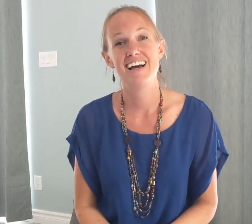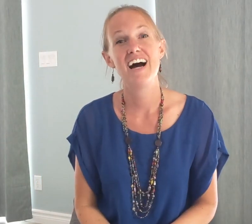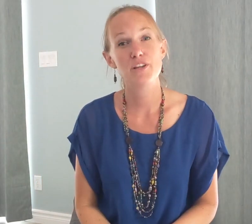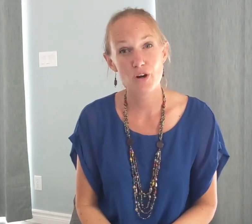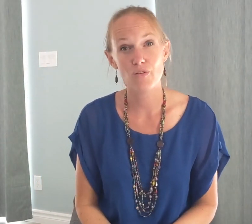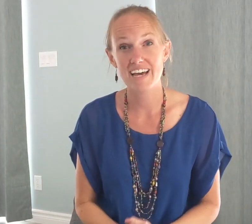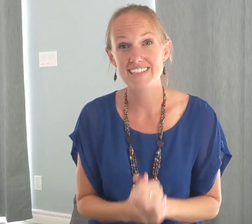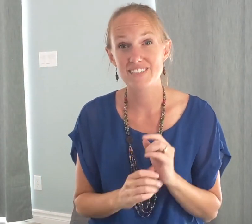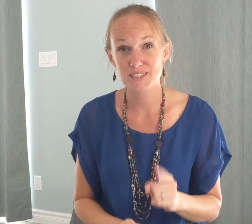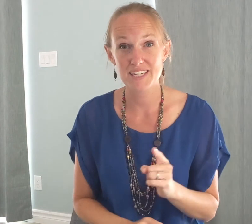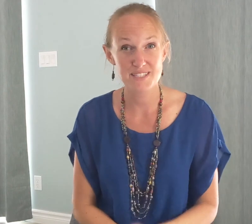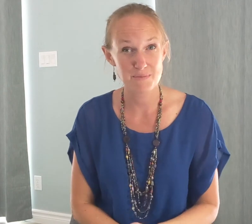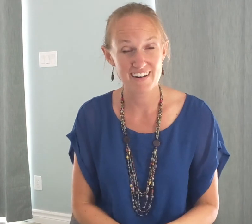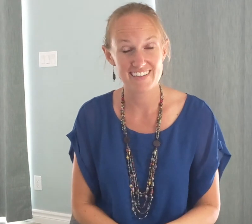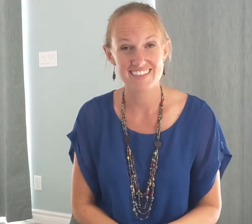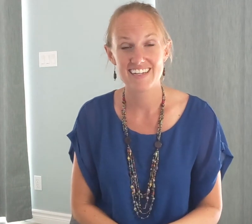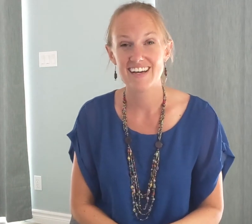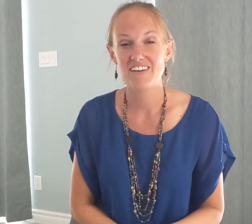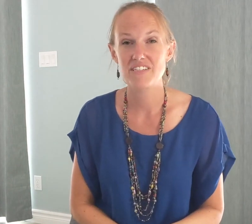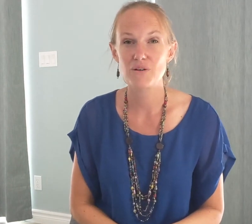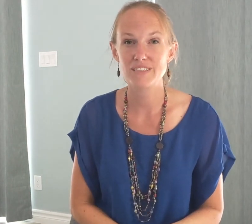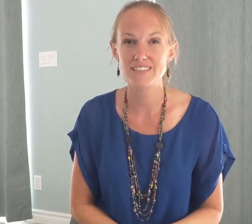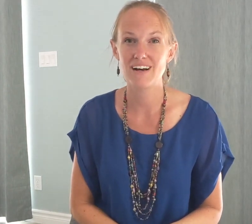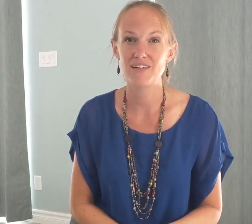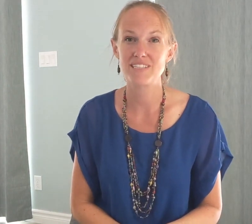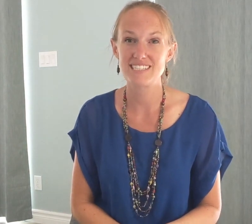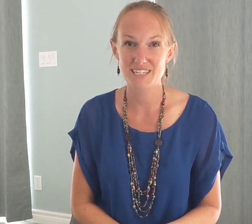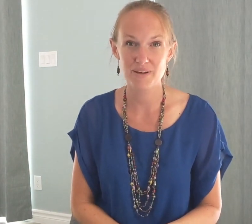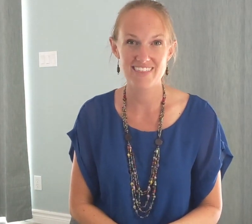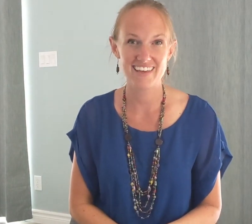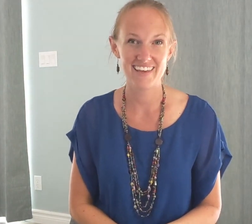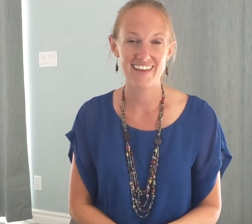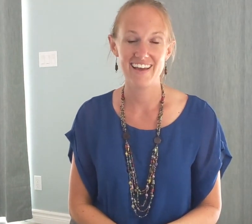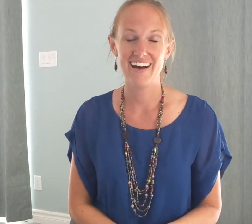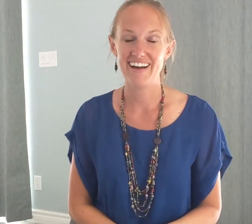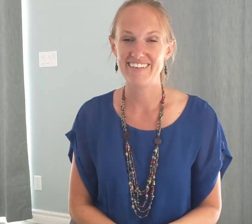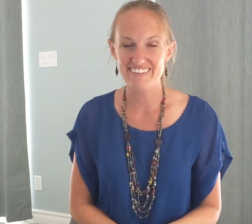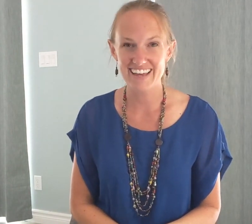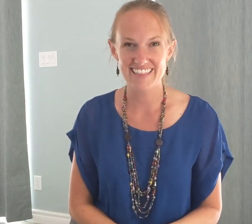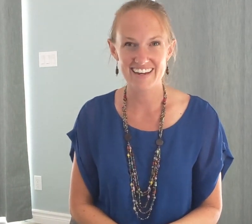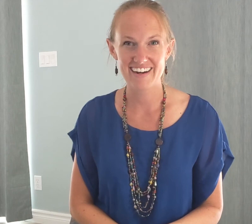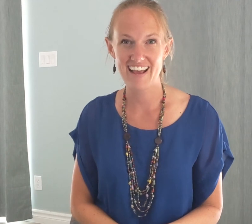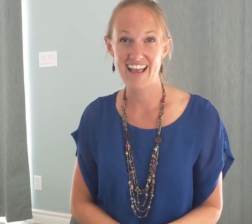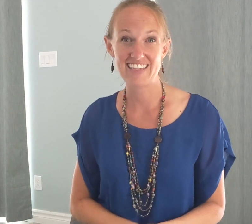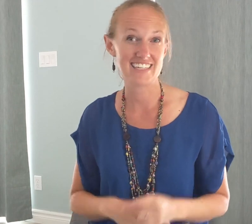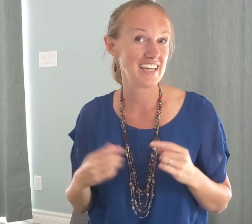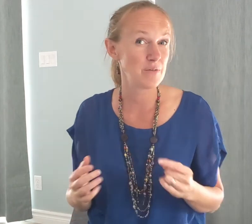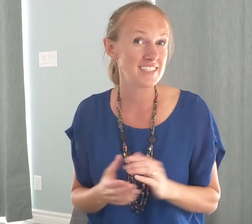I know that is the trickiest part of this whole song, but stick with it. You'll get there, and I can't wait to see